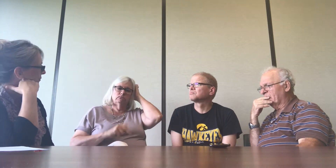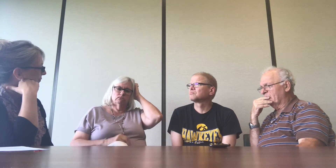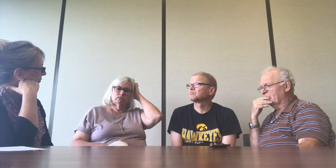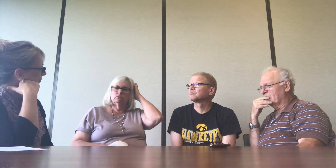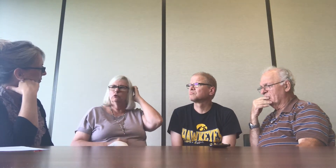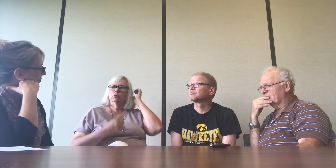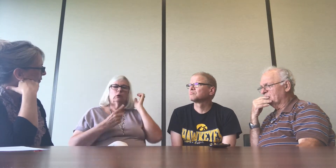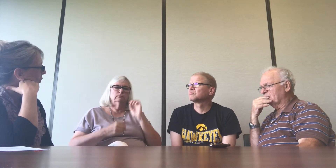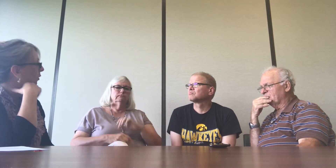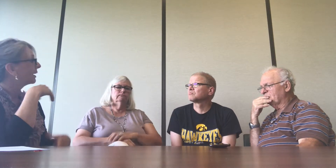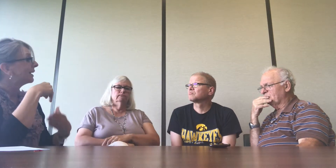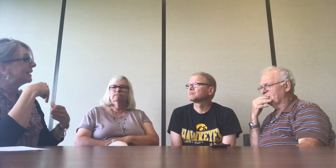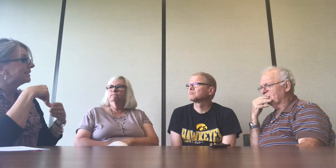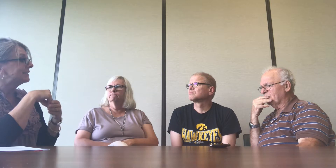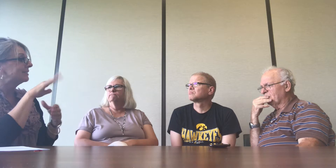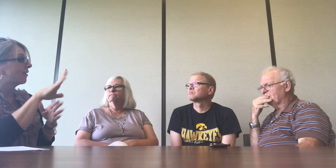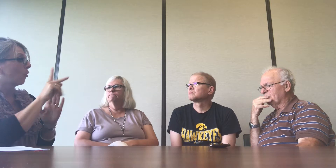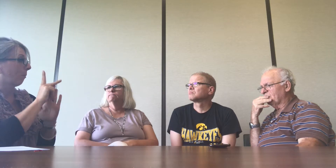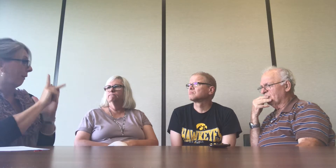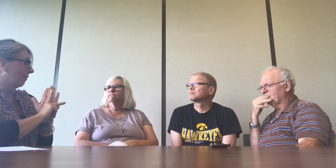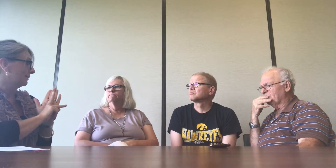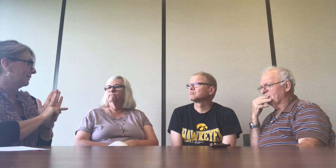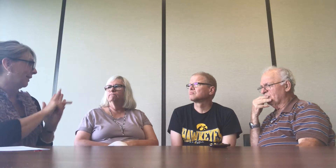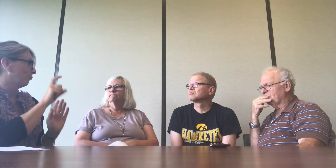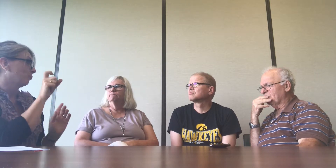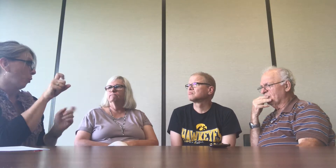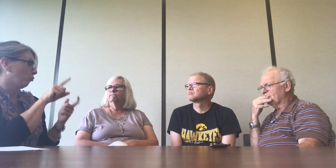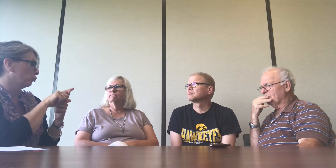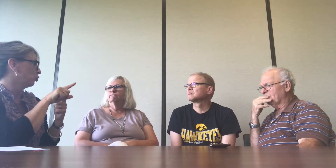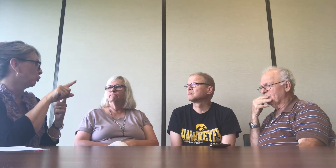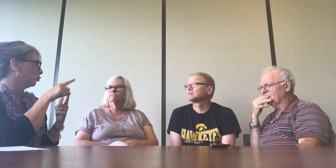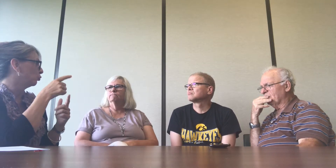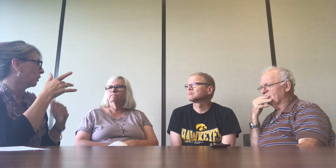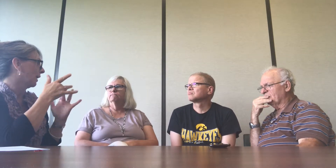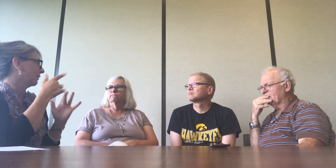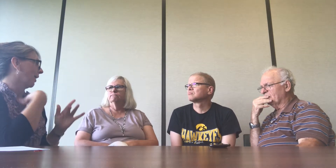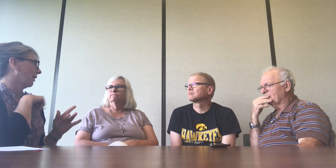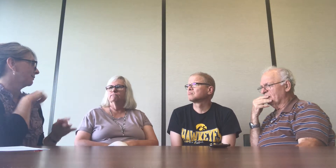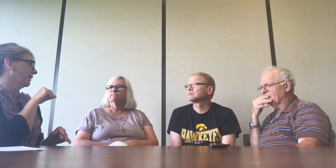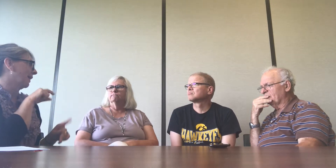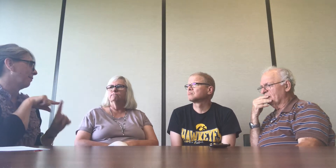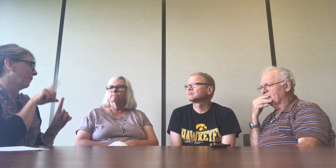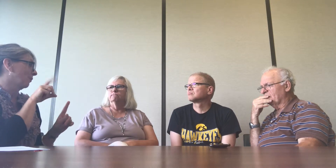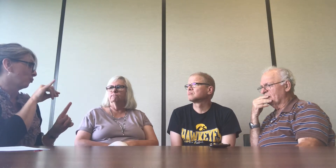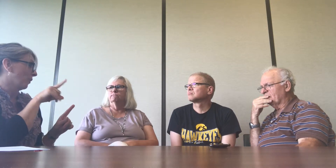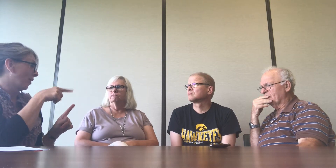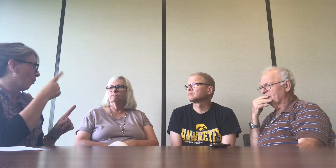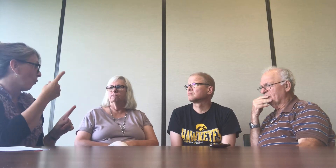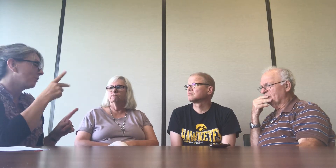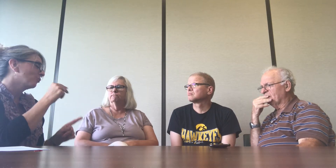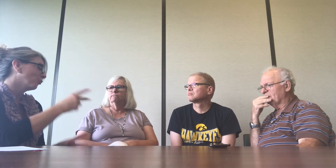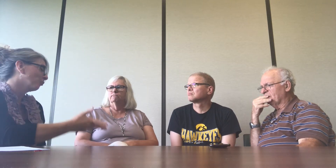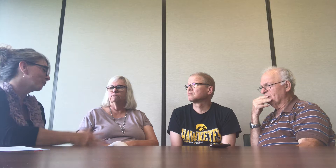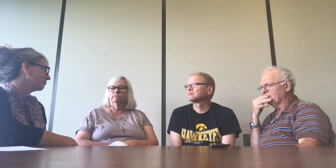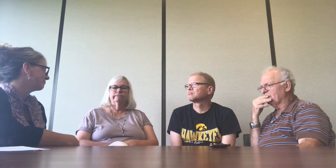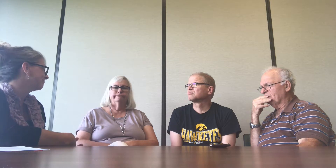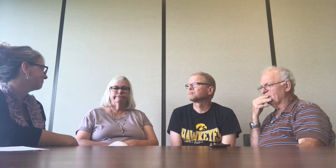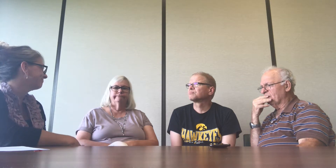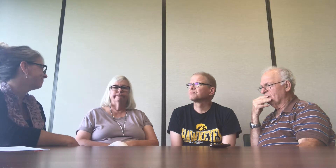not required to report to you? Jennifer, it's not mandatory, but it is in their policy to